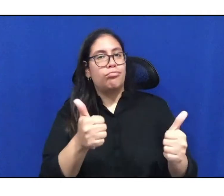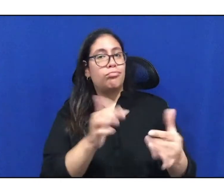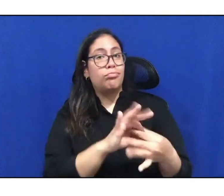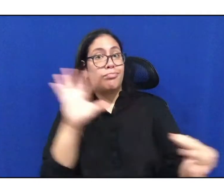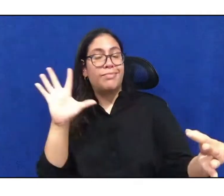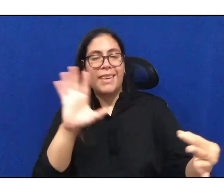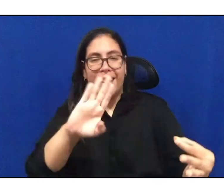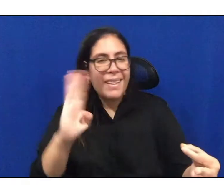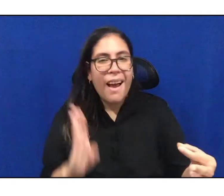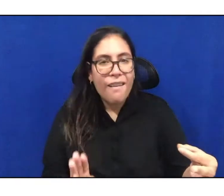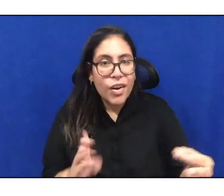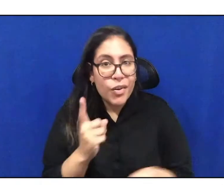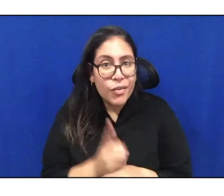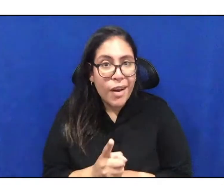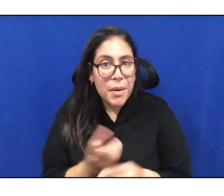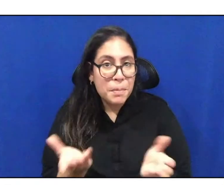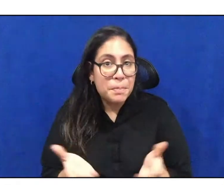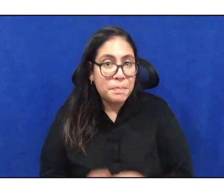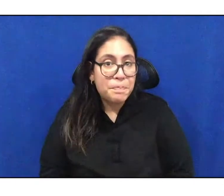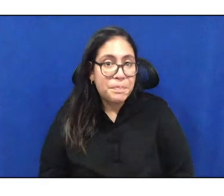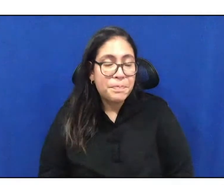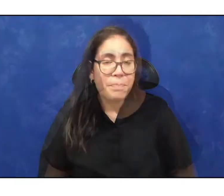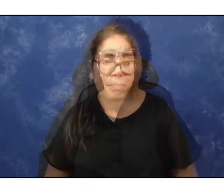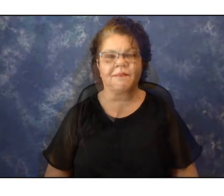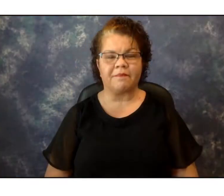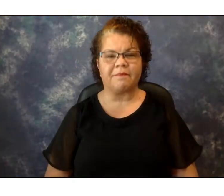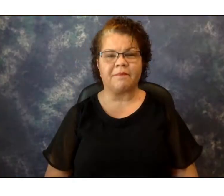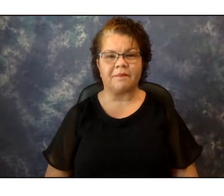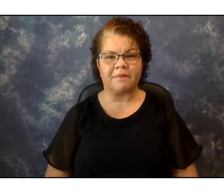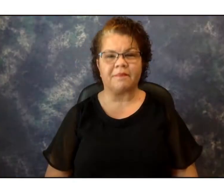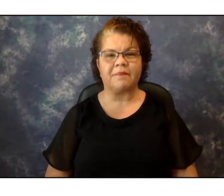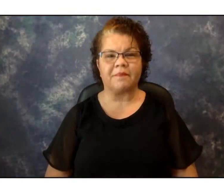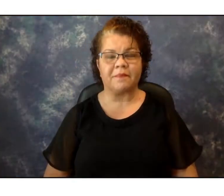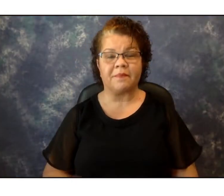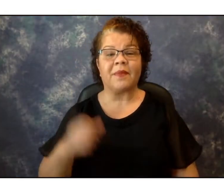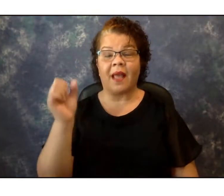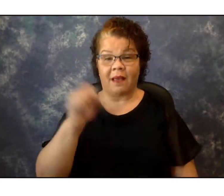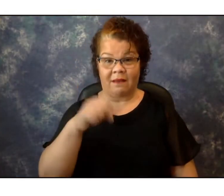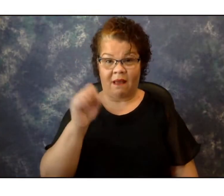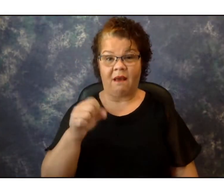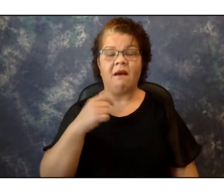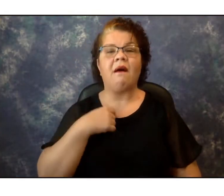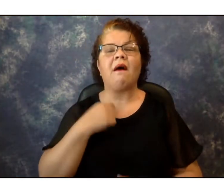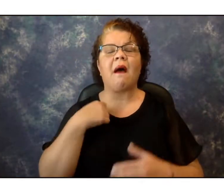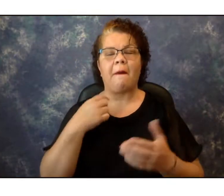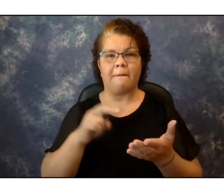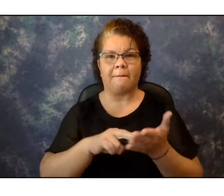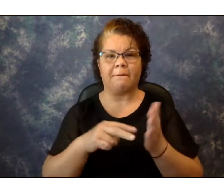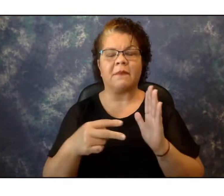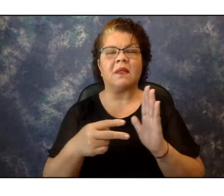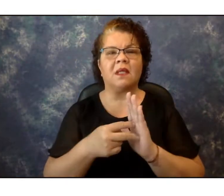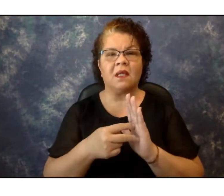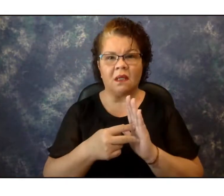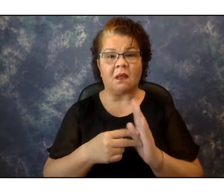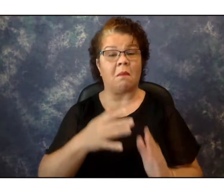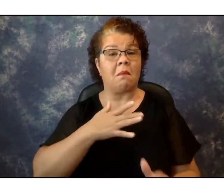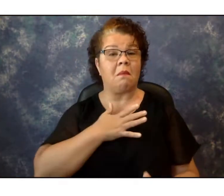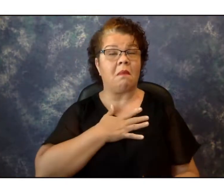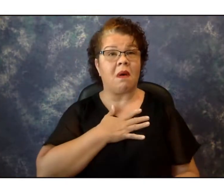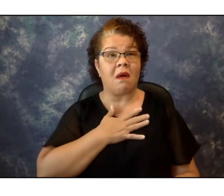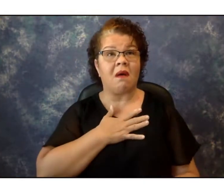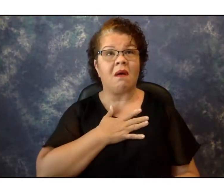That's break, right. right? Yeah, I mean, Yeah. my parents were